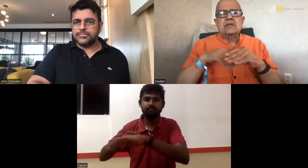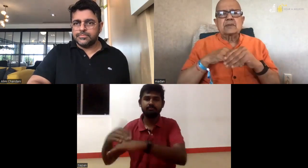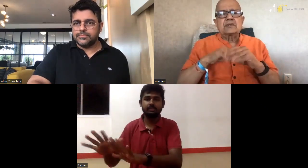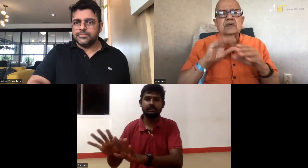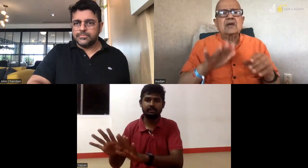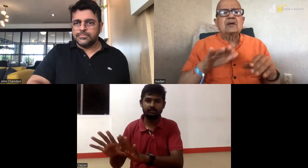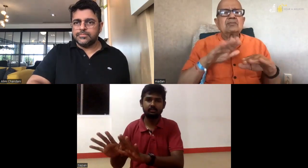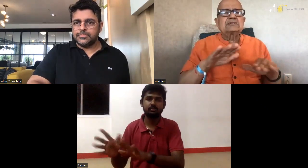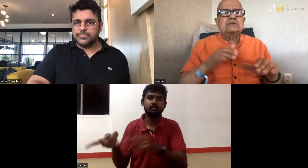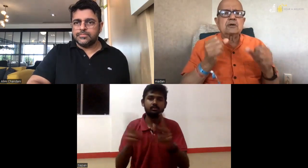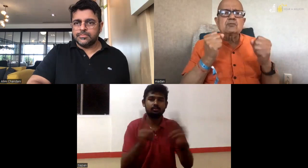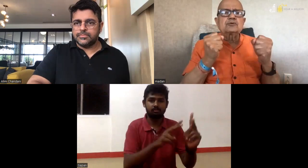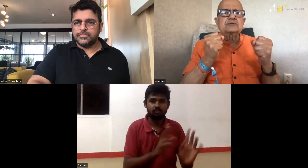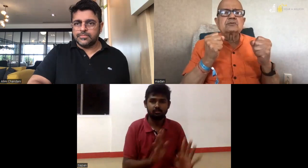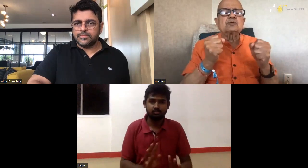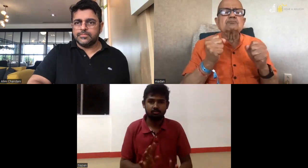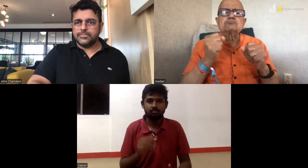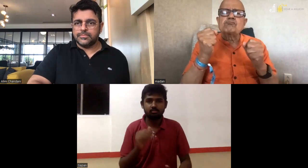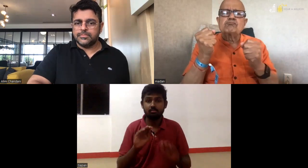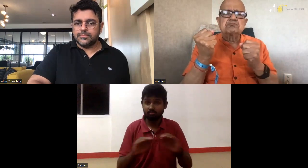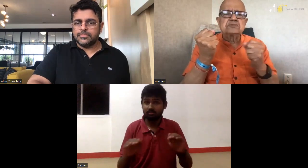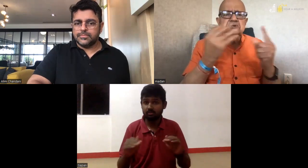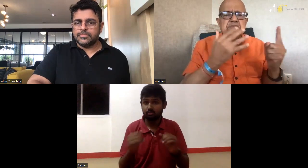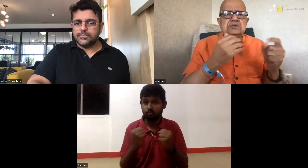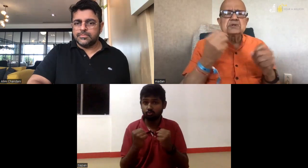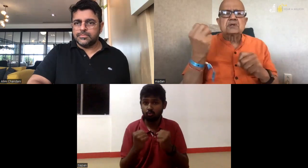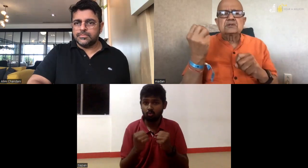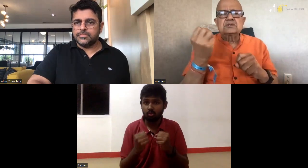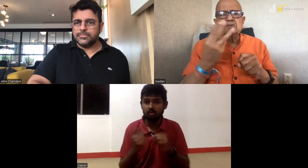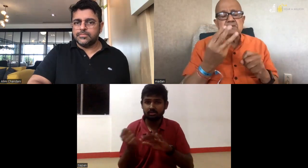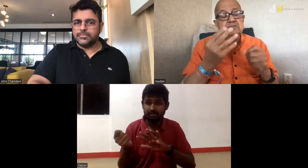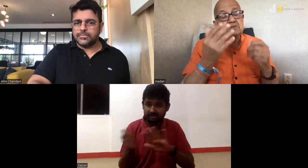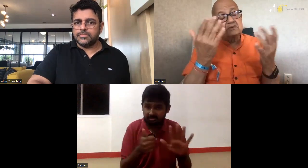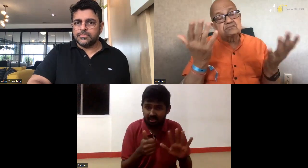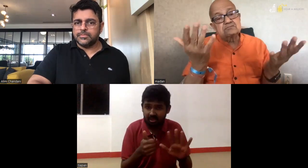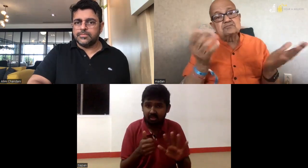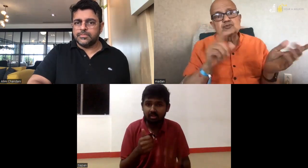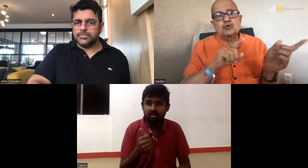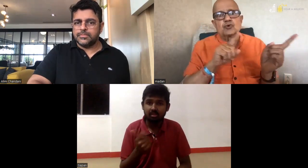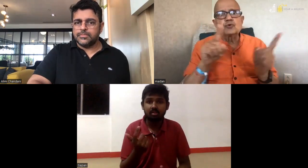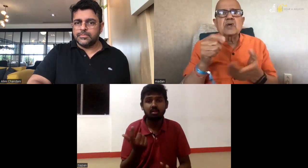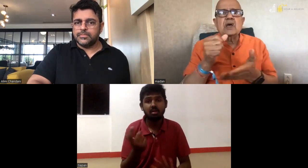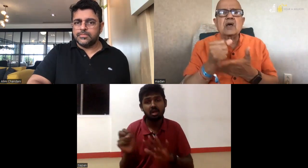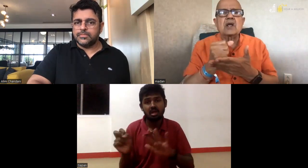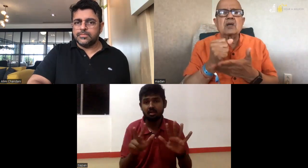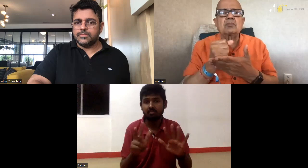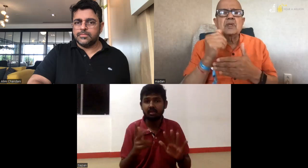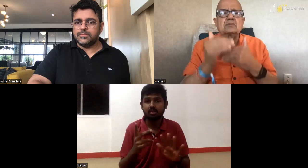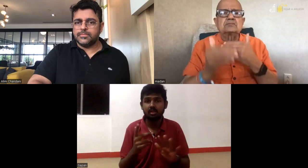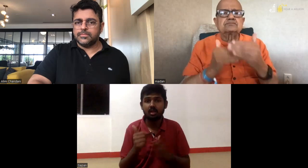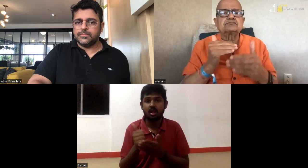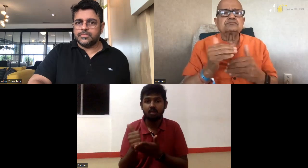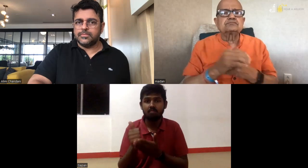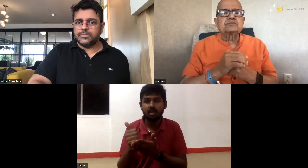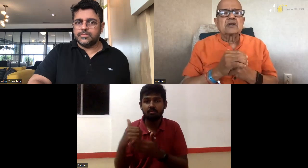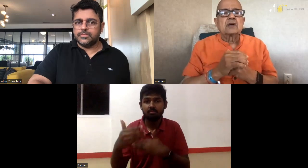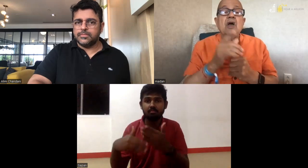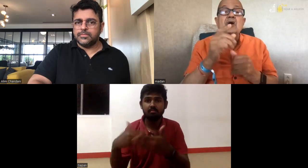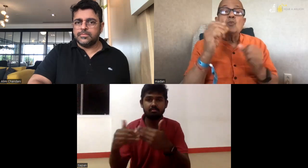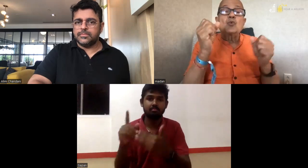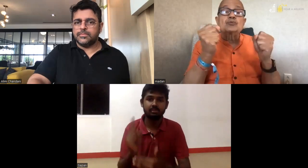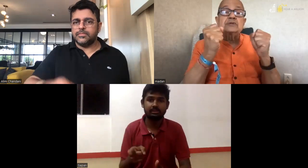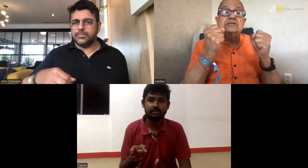done PhD, and they who have come to validate, and they thought that yeah, earlier they had the experience. They thought how uh,